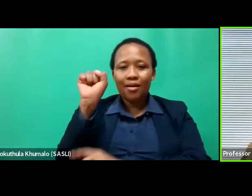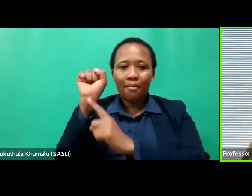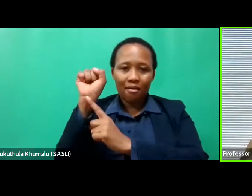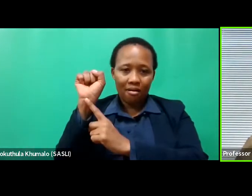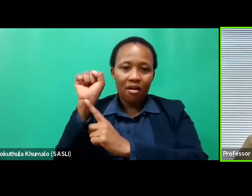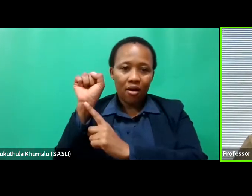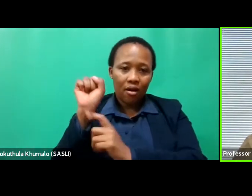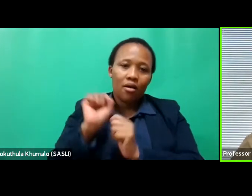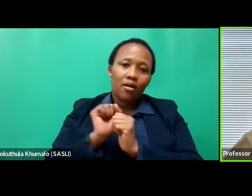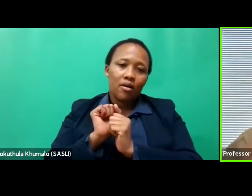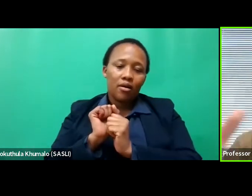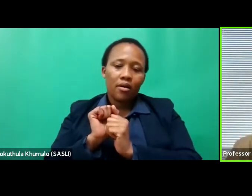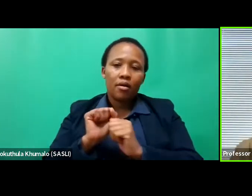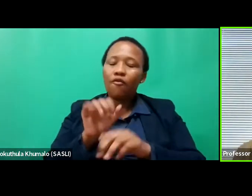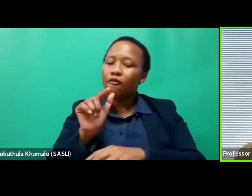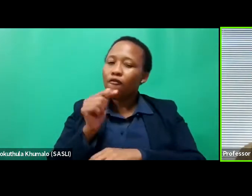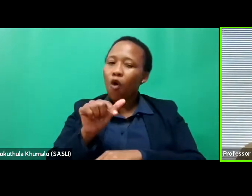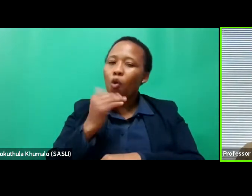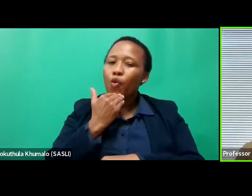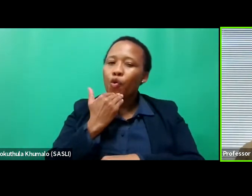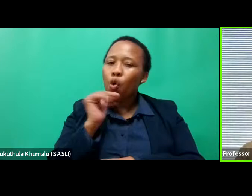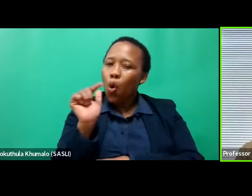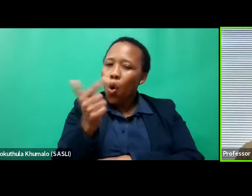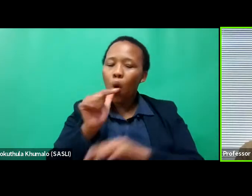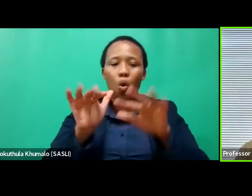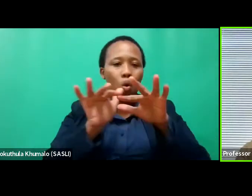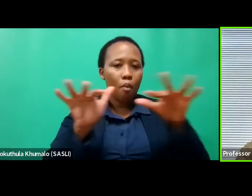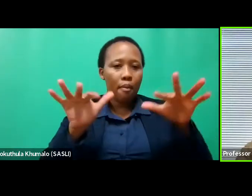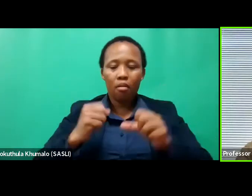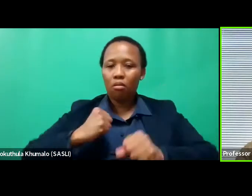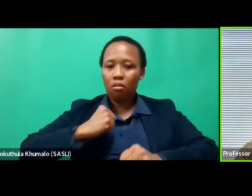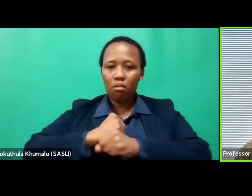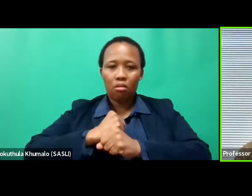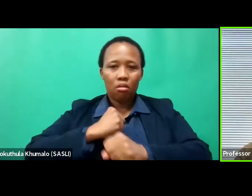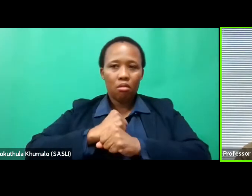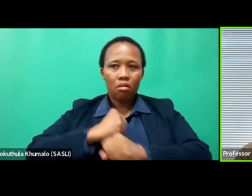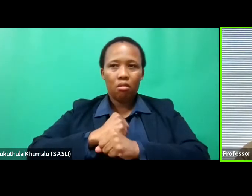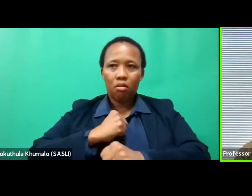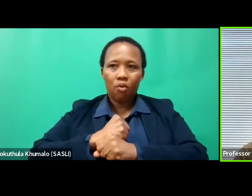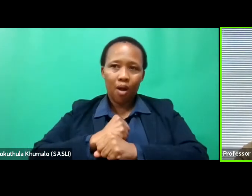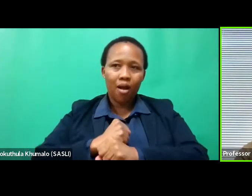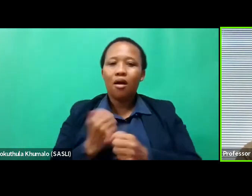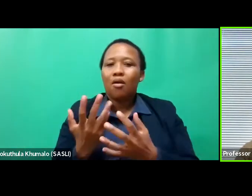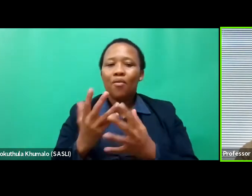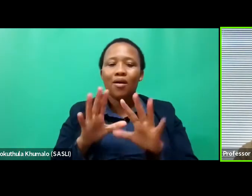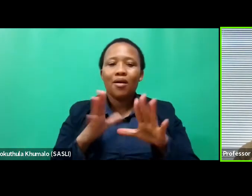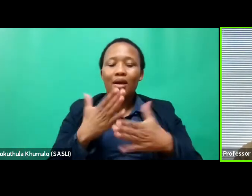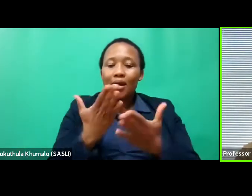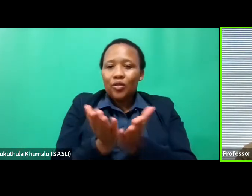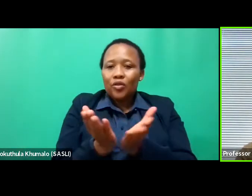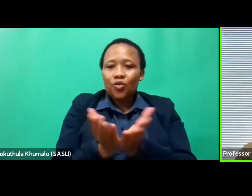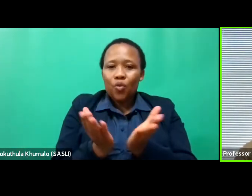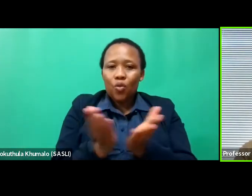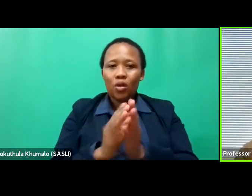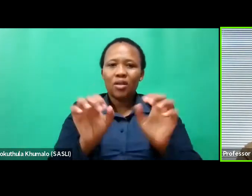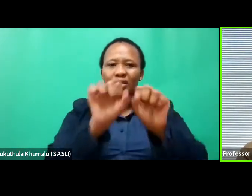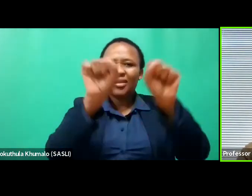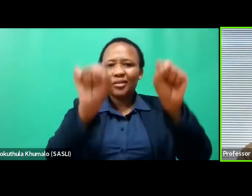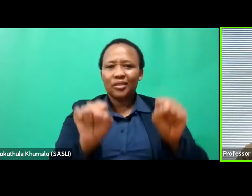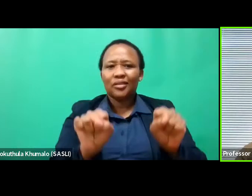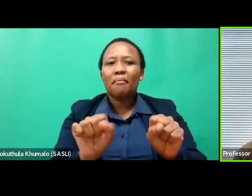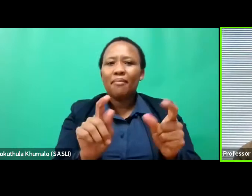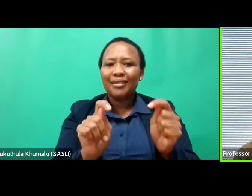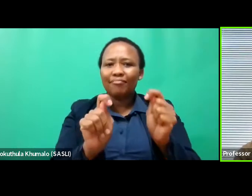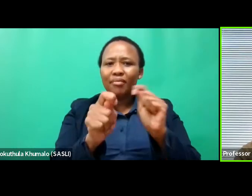in universities or work in schools to move the system forward. We understand the problems, and it's good